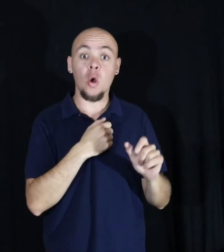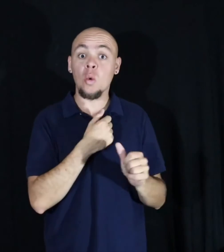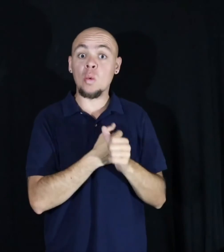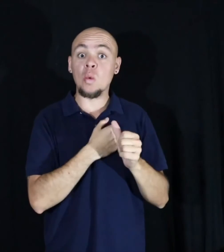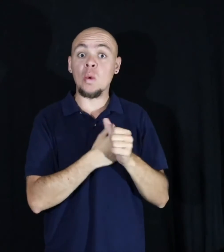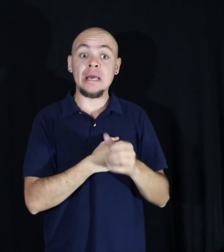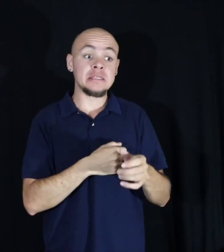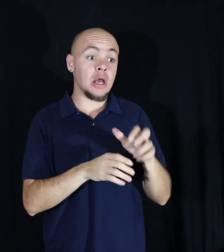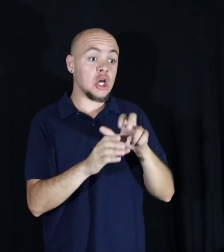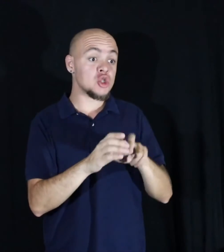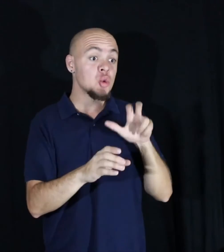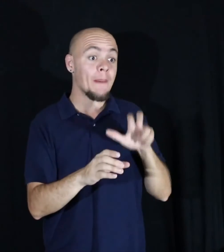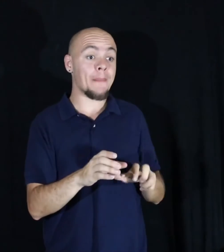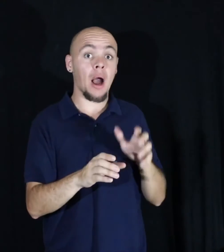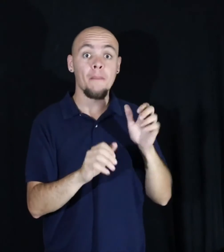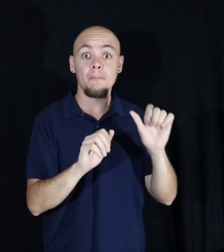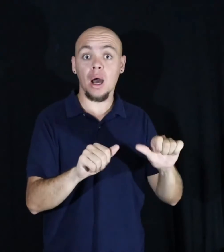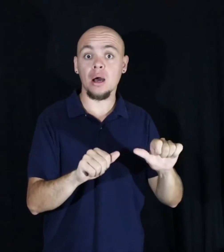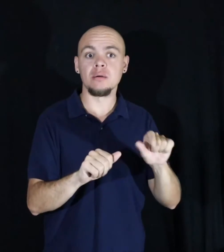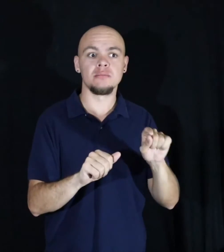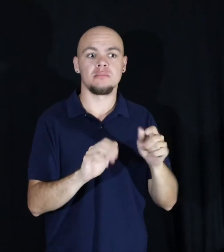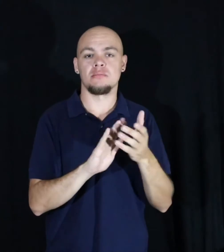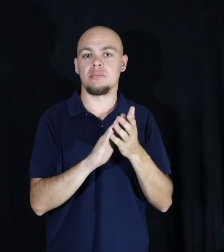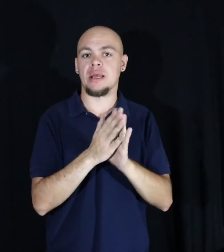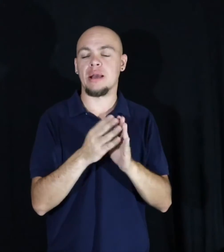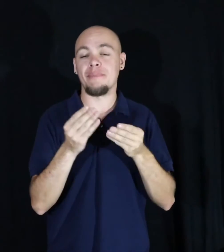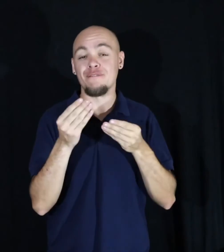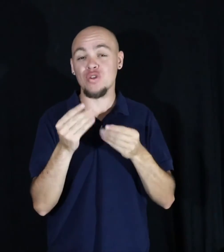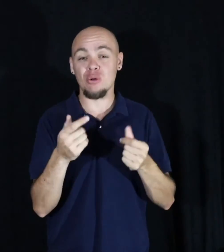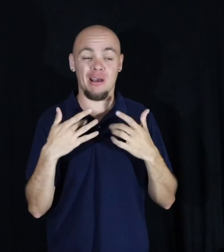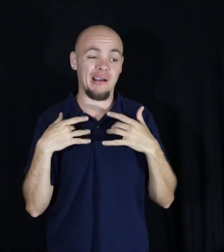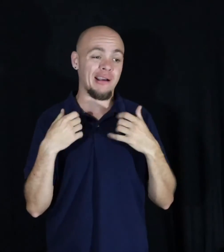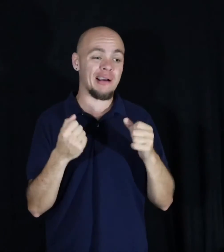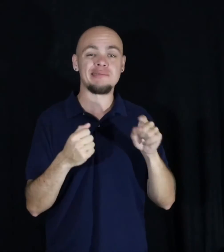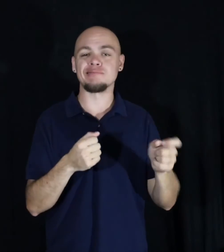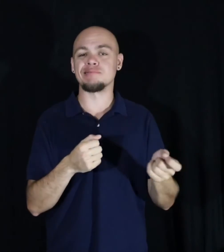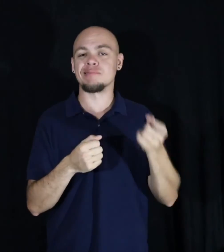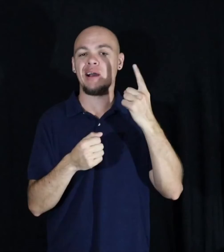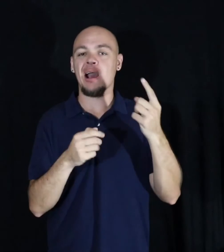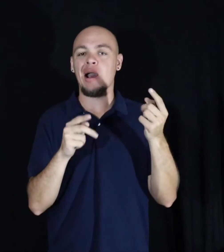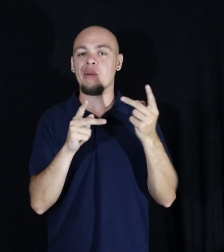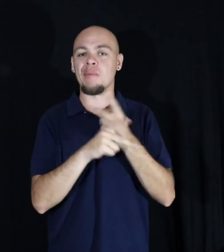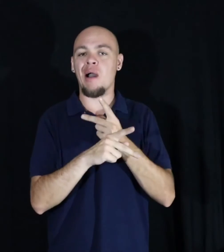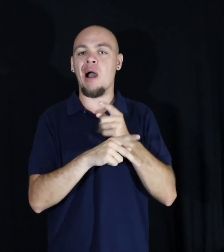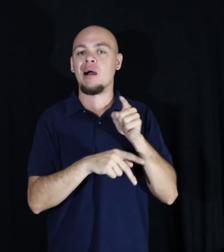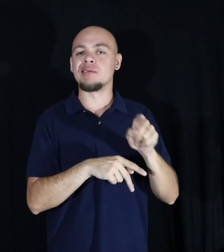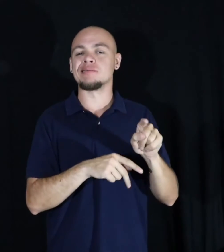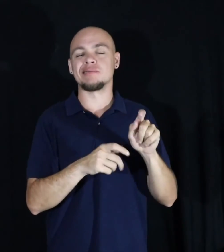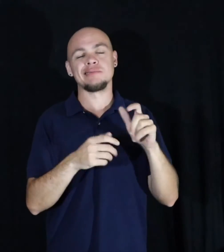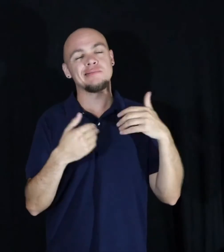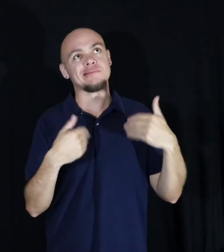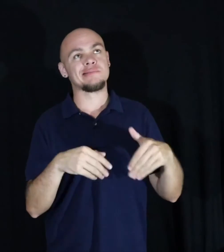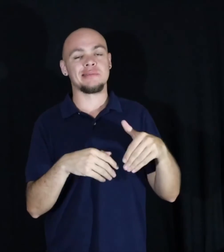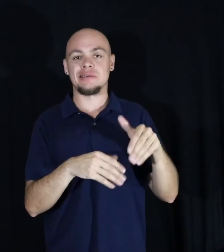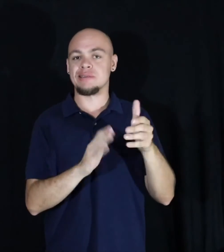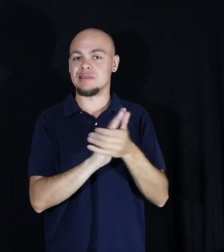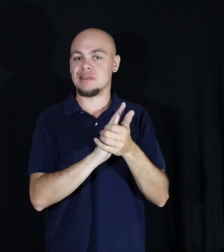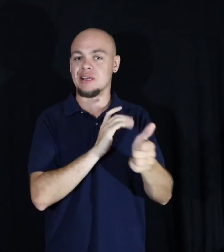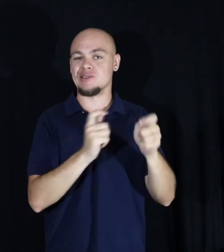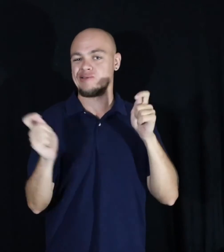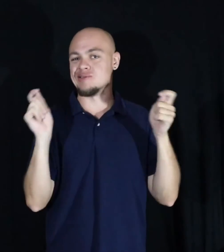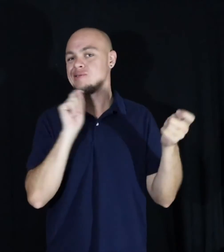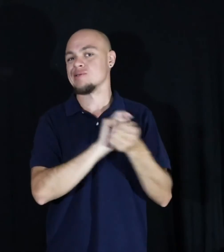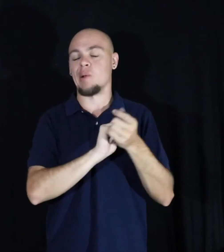out, becoming fluent and confident in multiplication was a game changer, because for the first